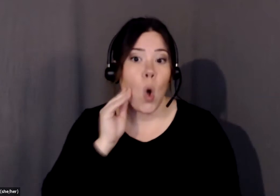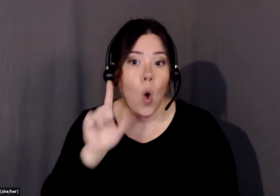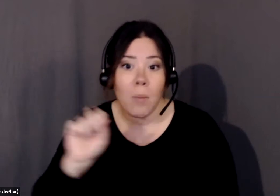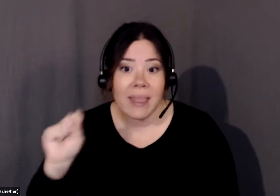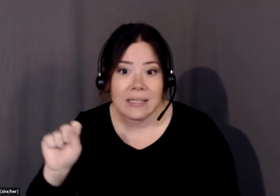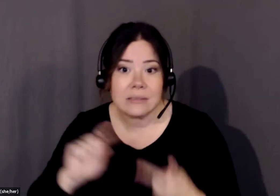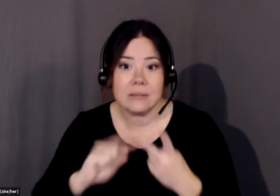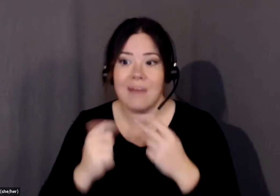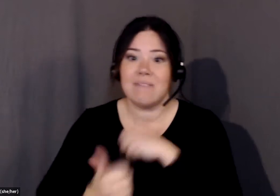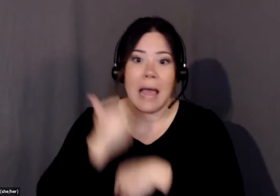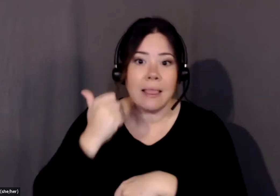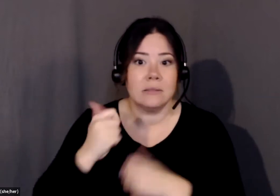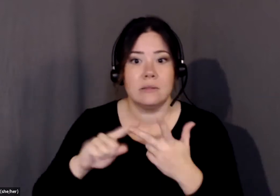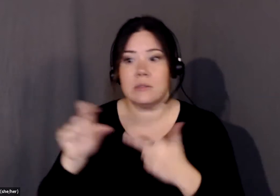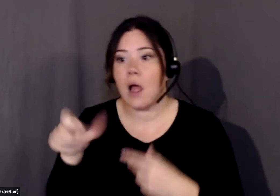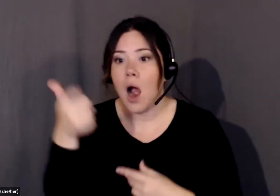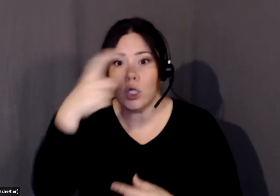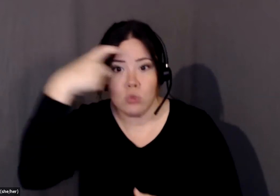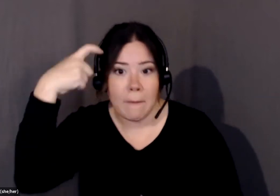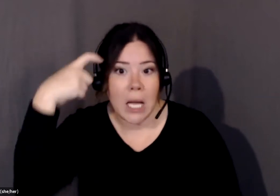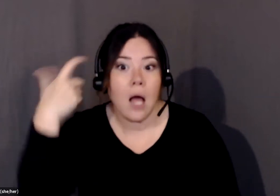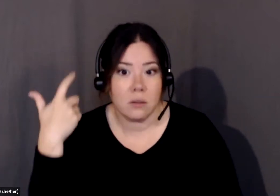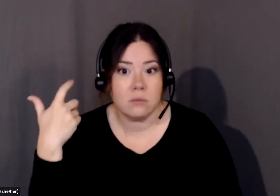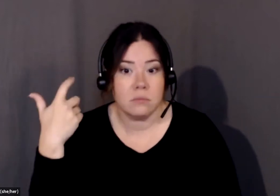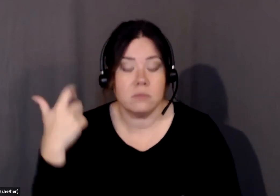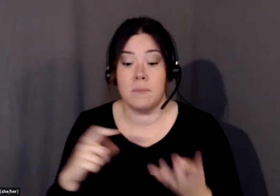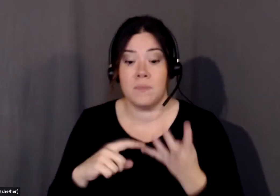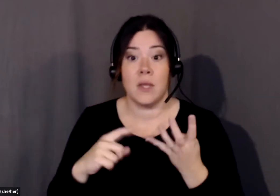or other trauma? Do we have individuals of the